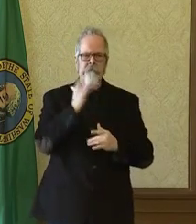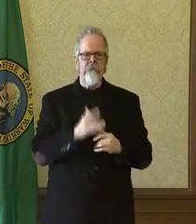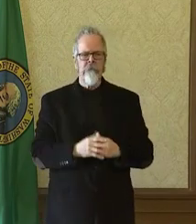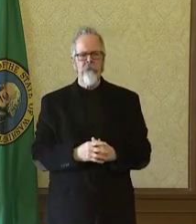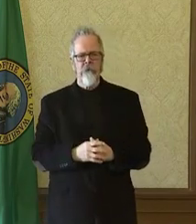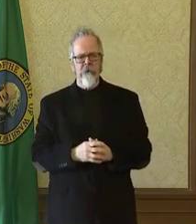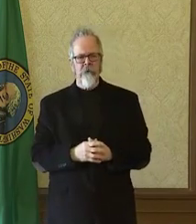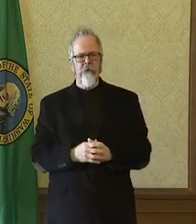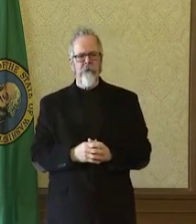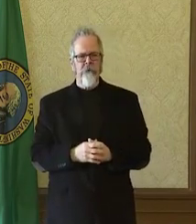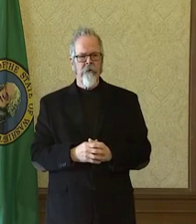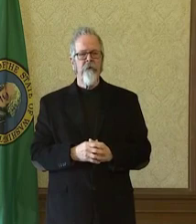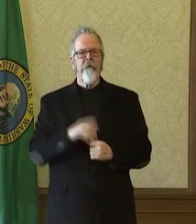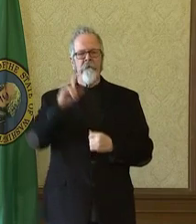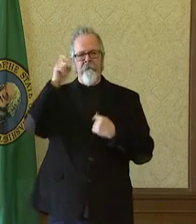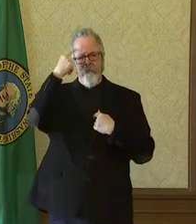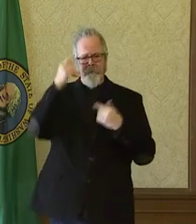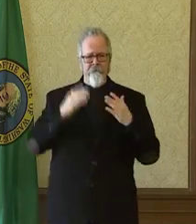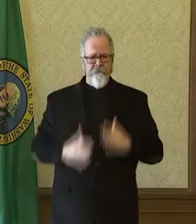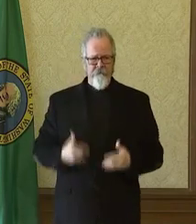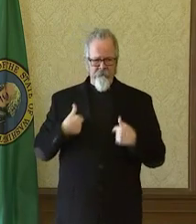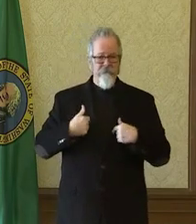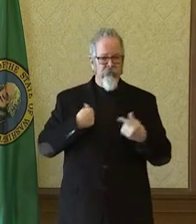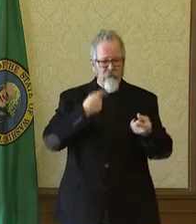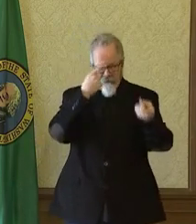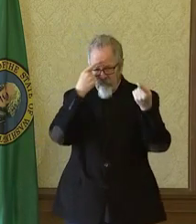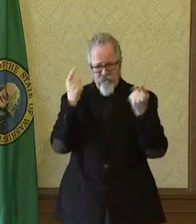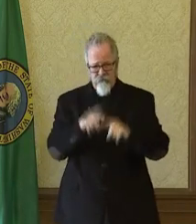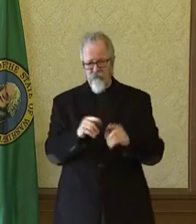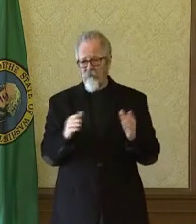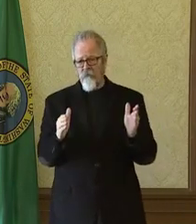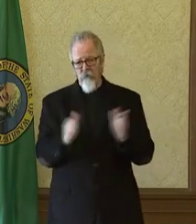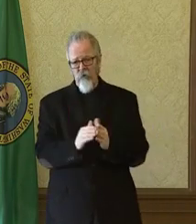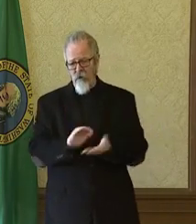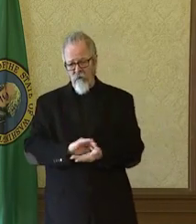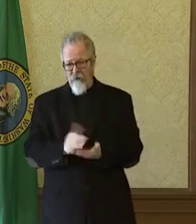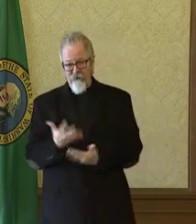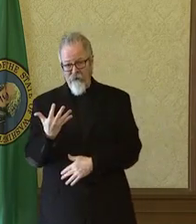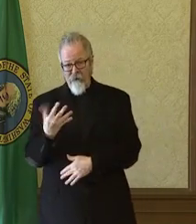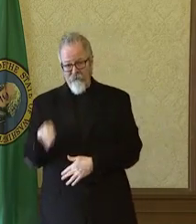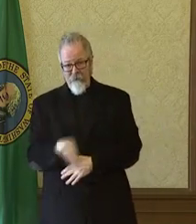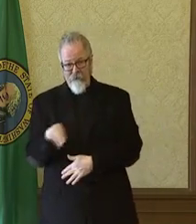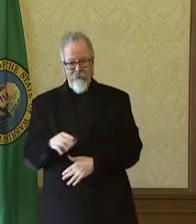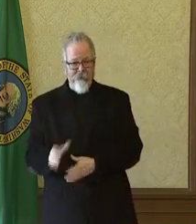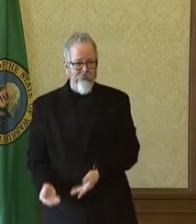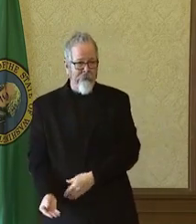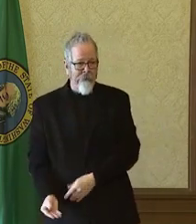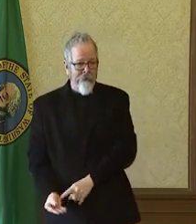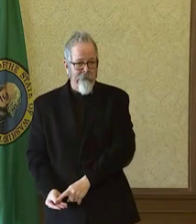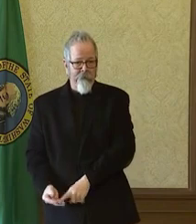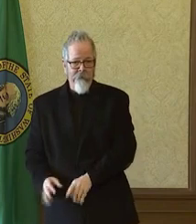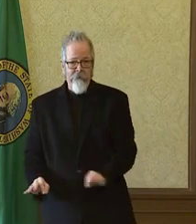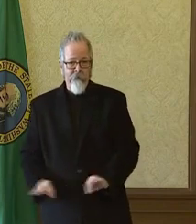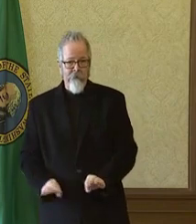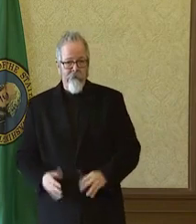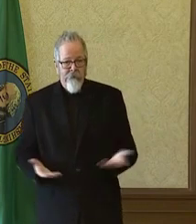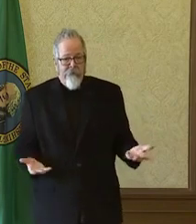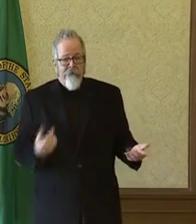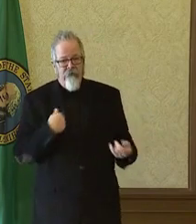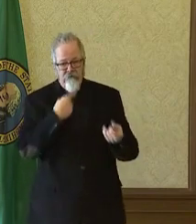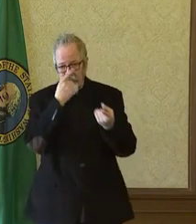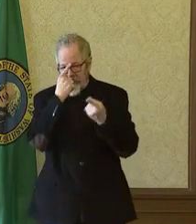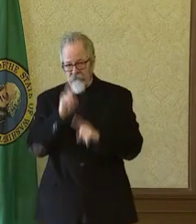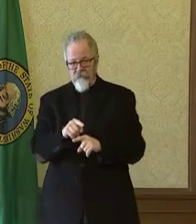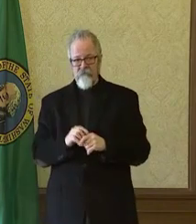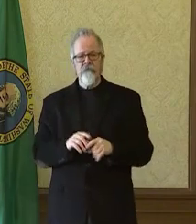numbers, but to a small business, a mom and pop restaurant that can keep in business when they get this benefit, it